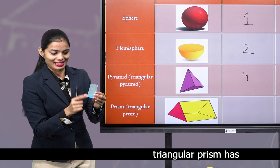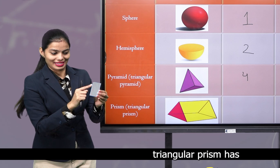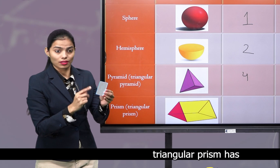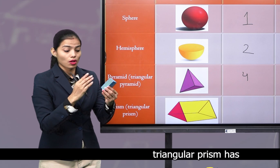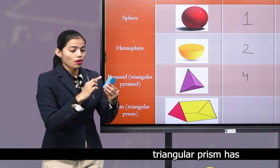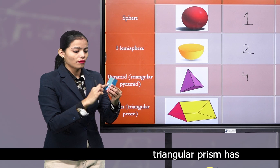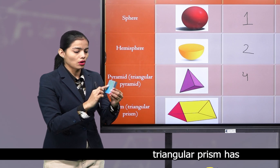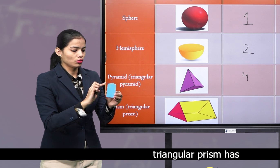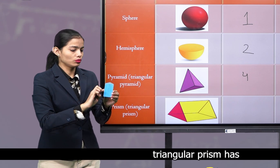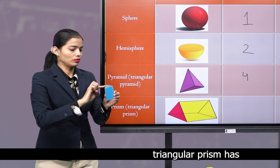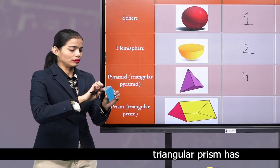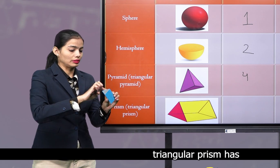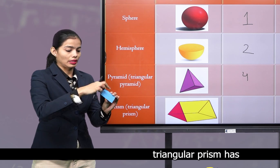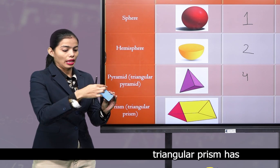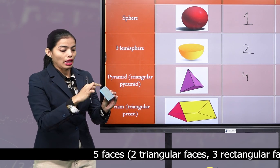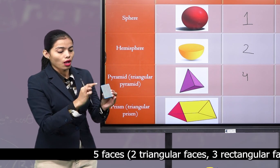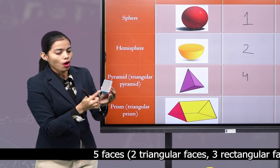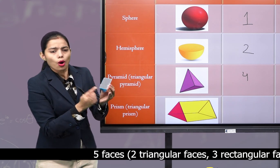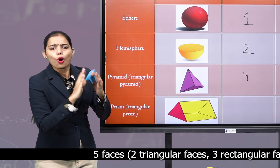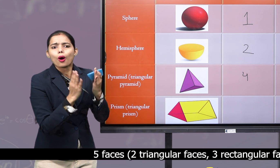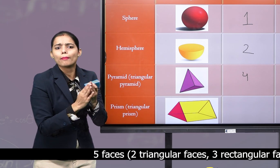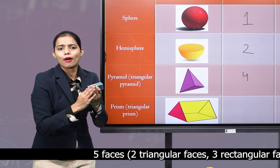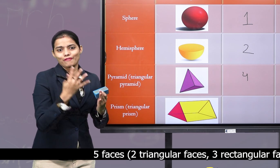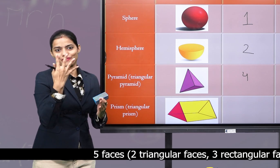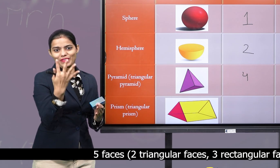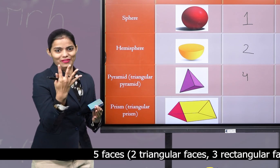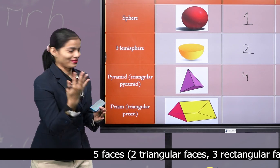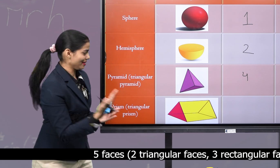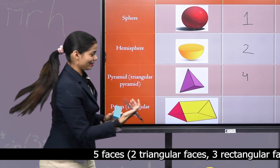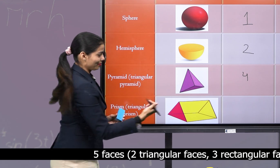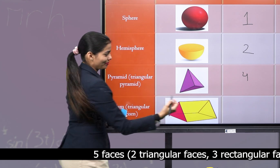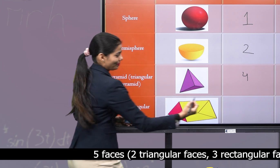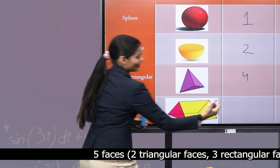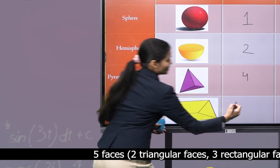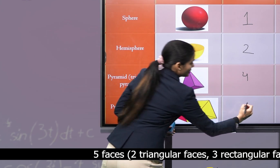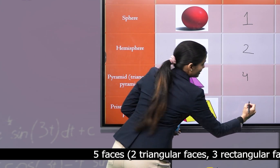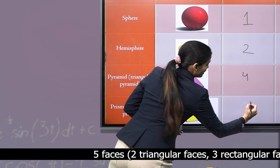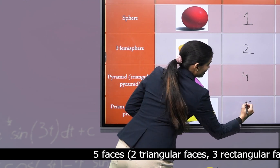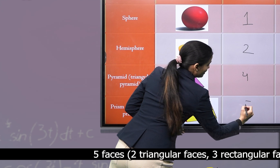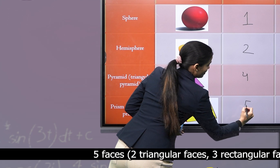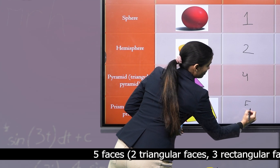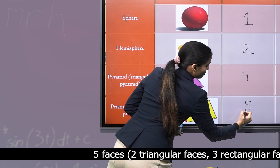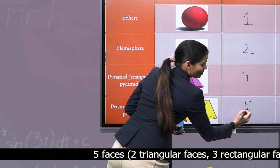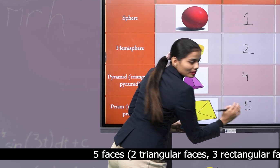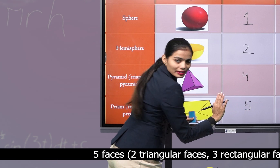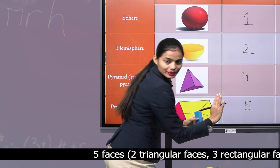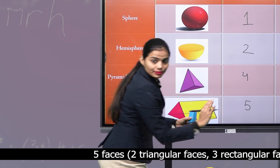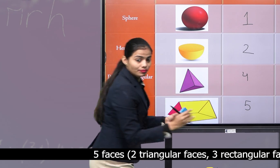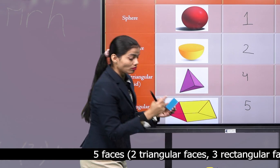Triangular prism has 5 faces, 2 triangular face, 3 rectangular